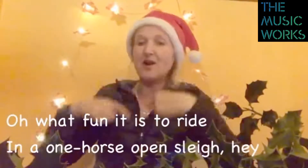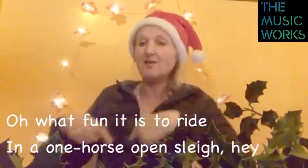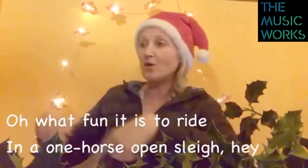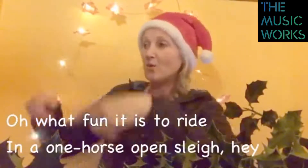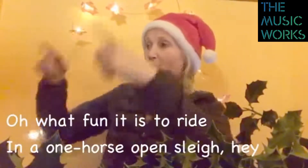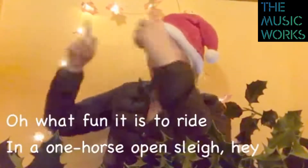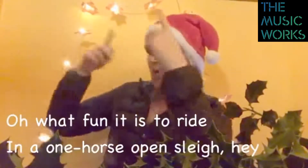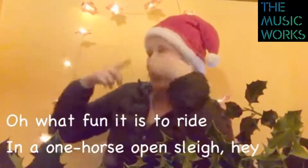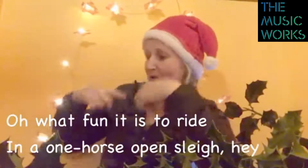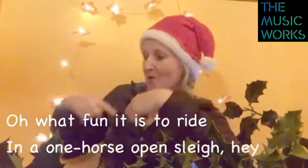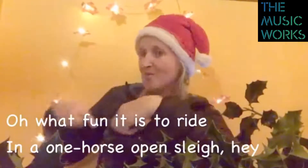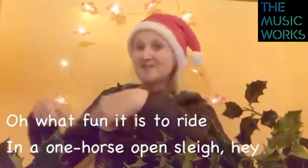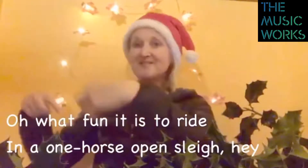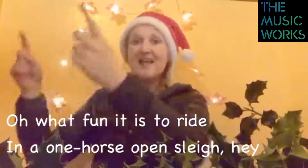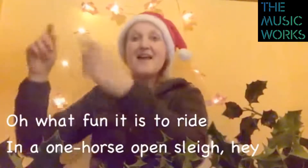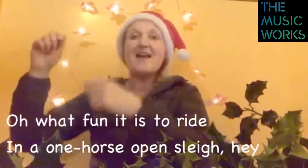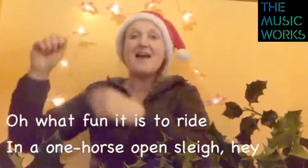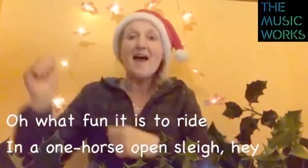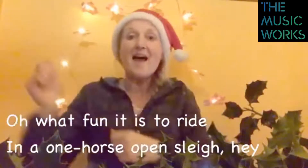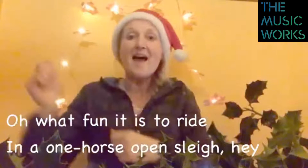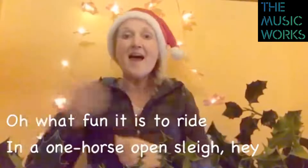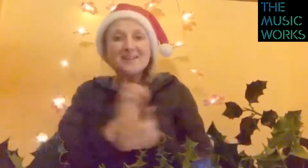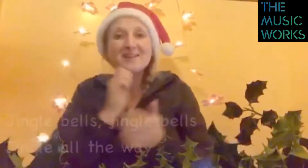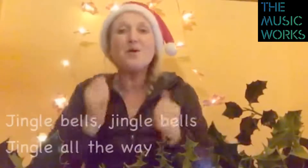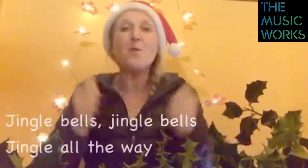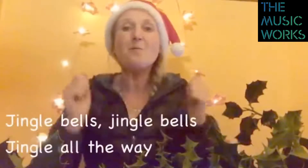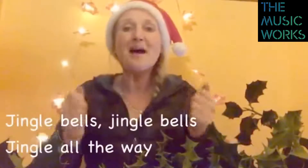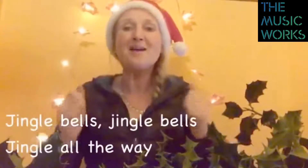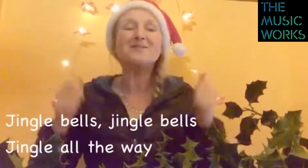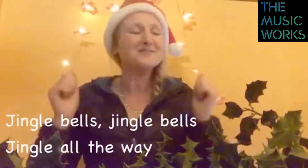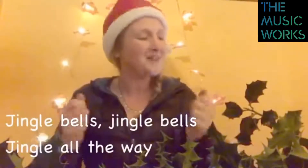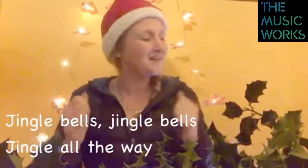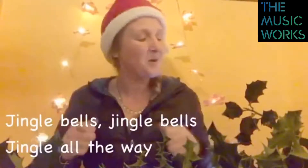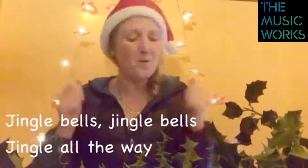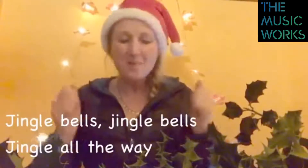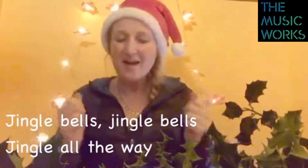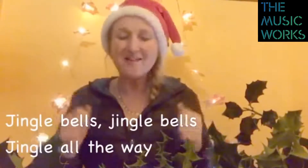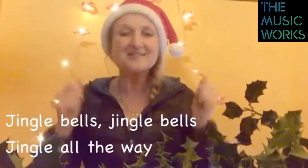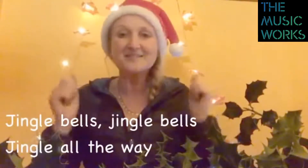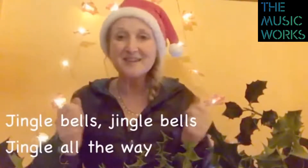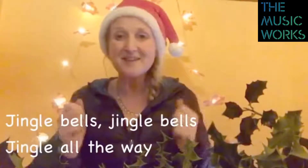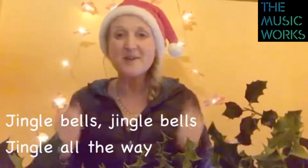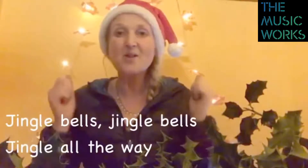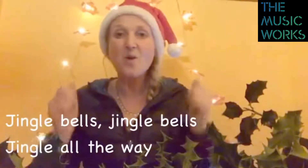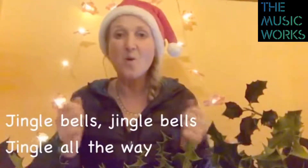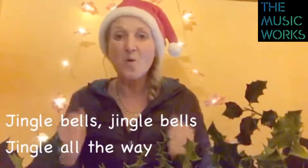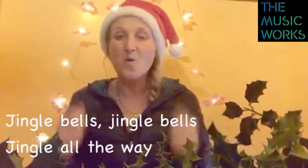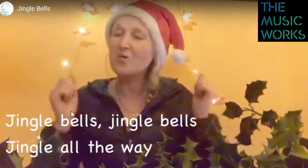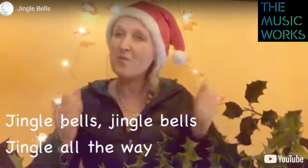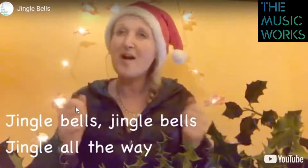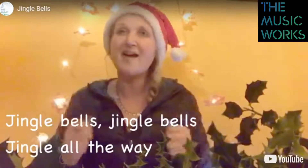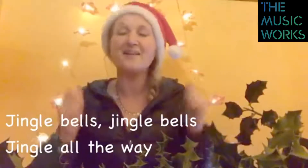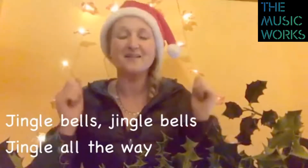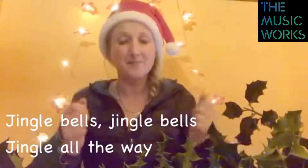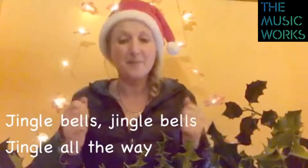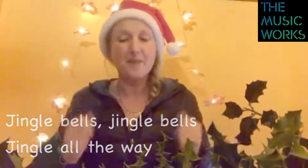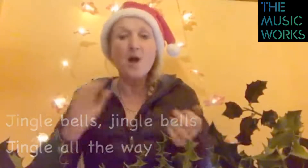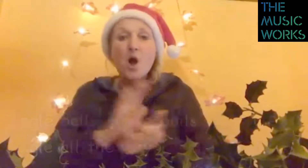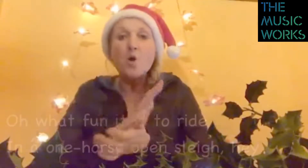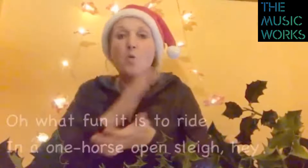ride on a one-horse open sleigh. Jingle bells, jingle bells, jingle all the way. Oh,